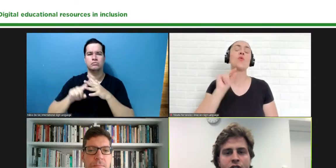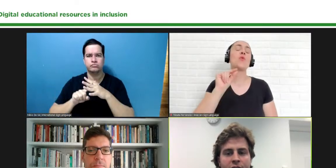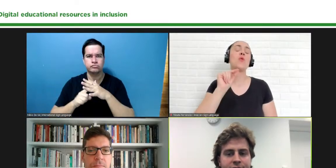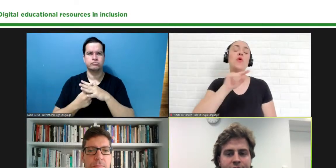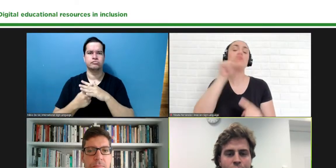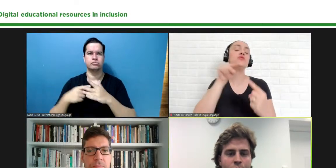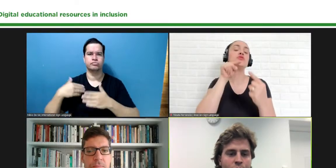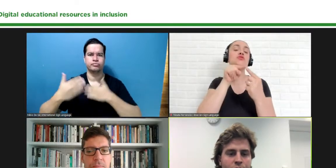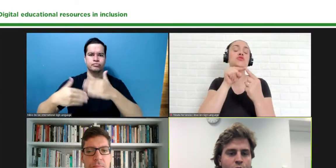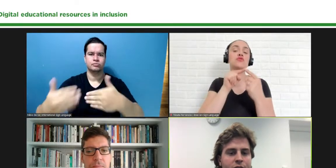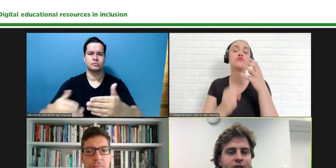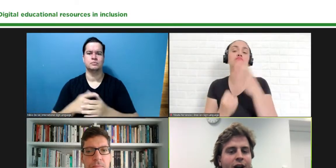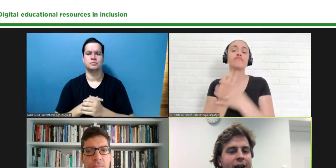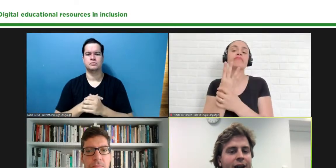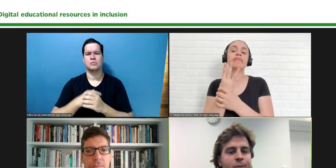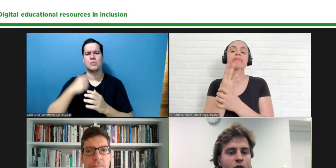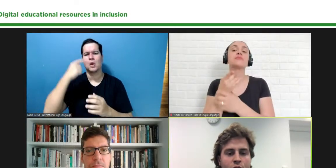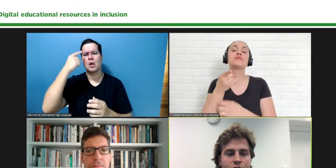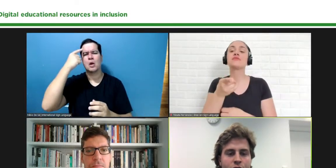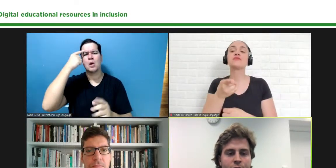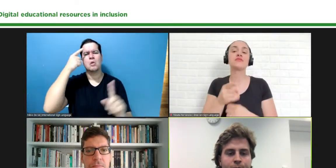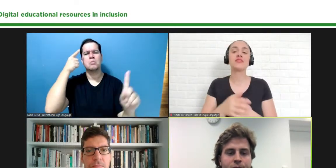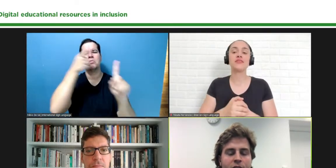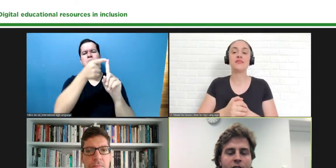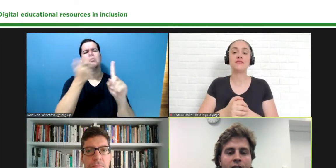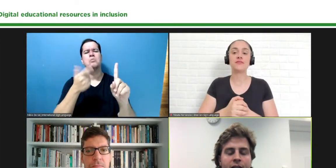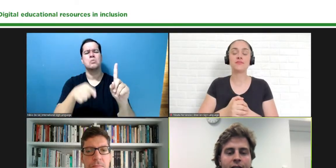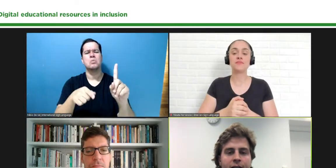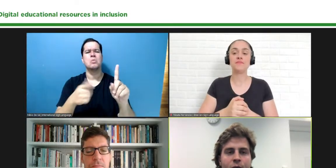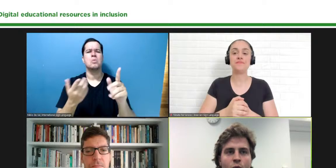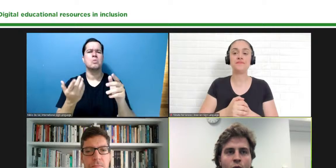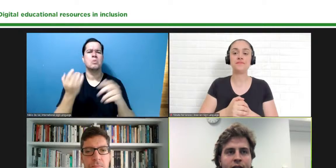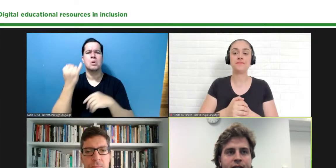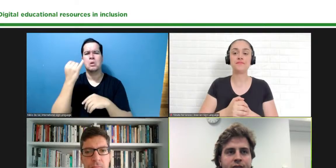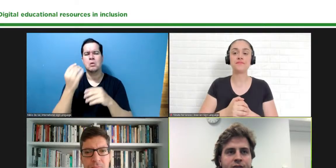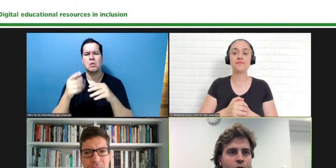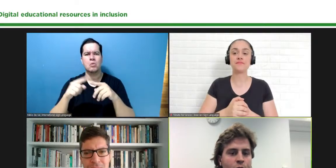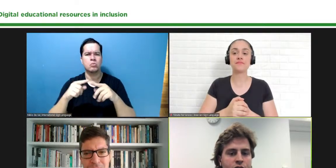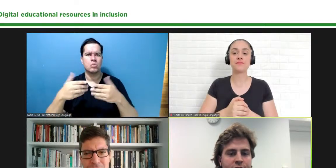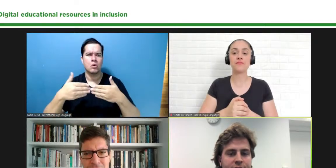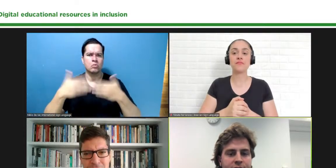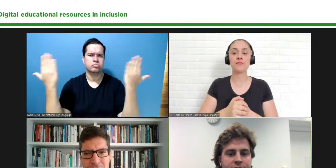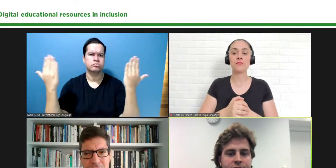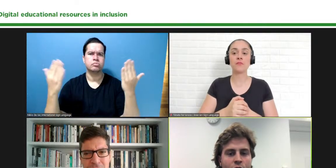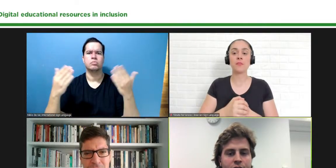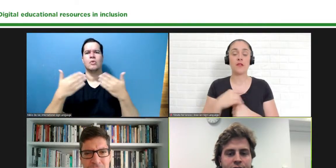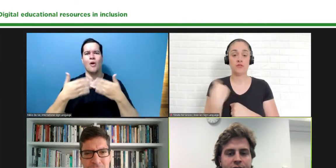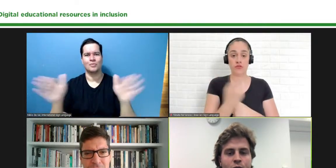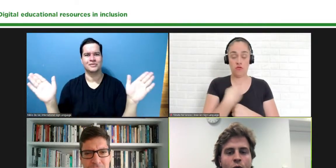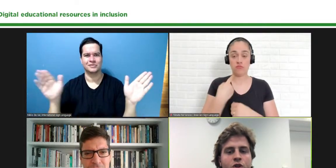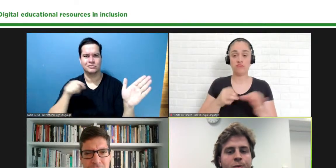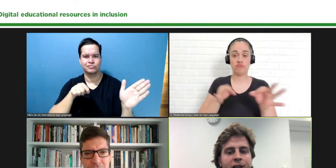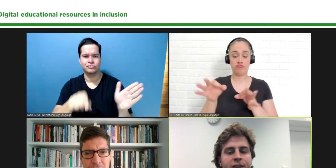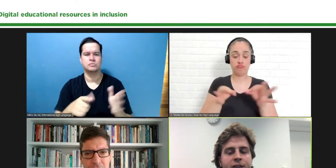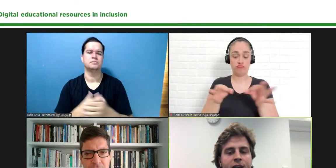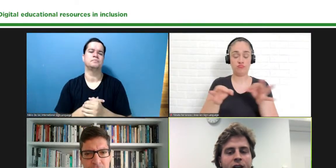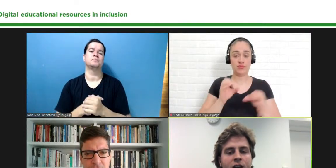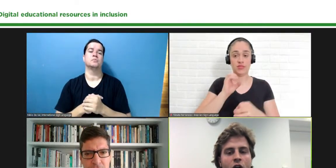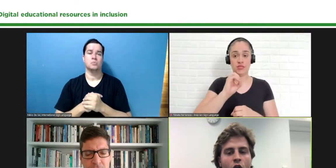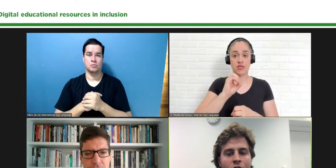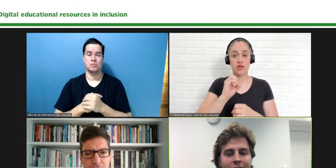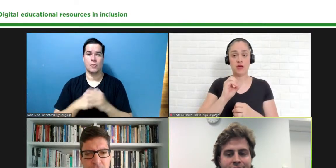reason for starting that? What is our aim in doing so? We as the Zero Project, as the organization, we want to